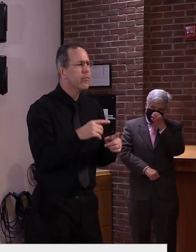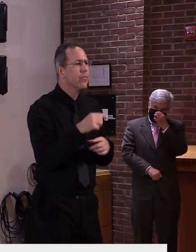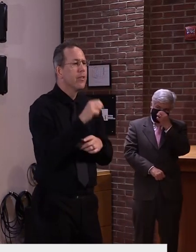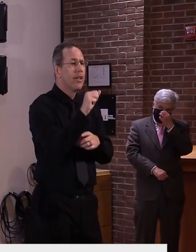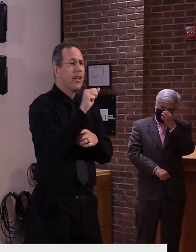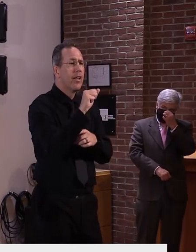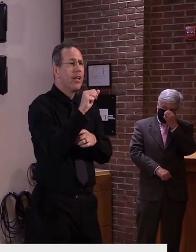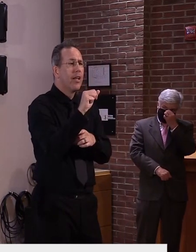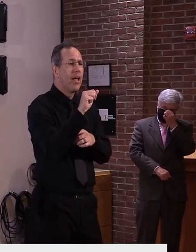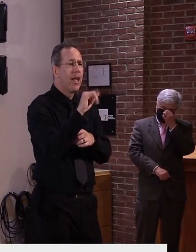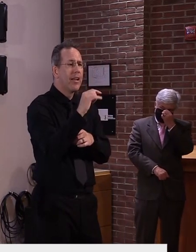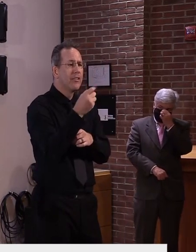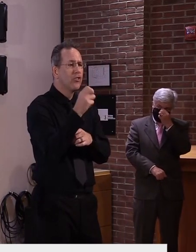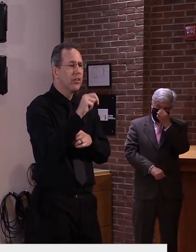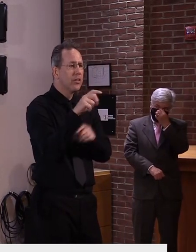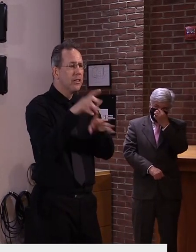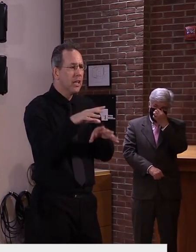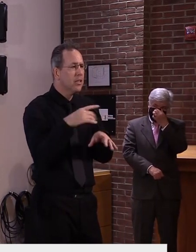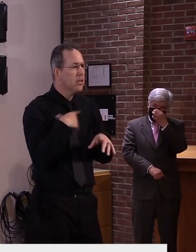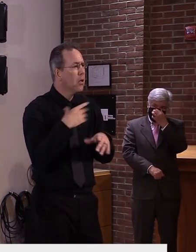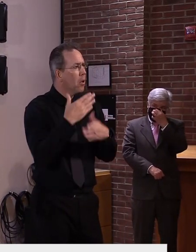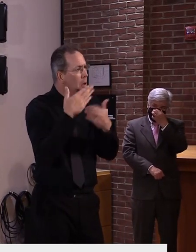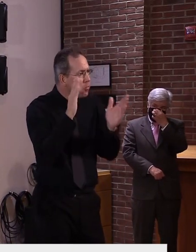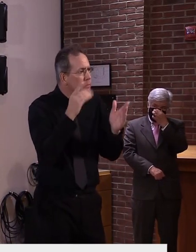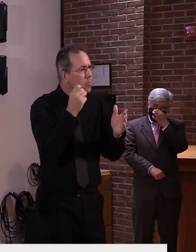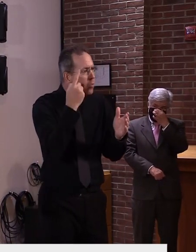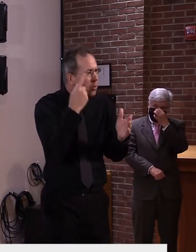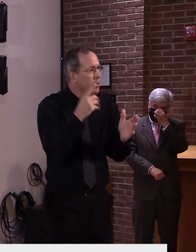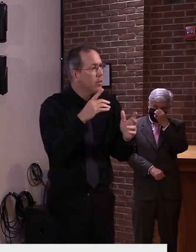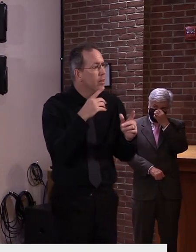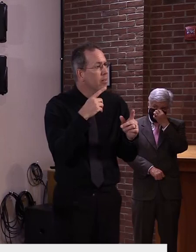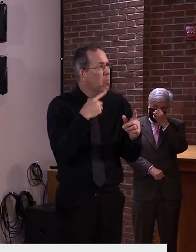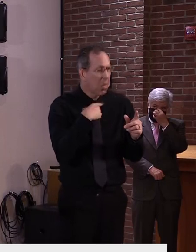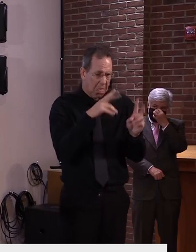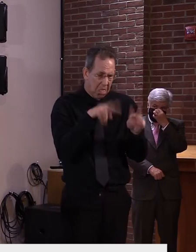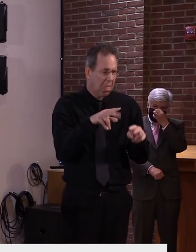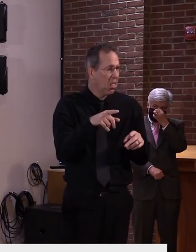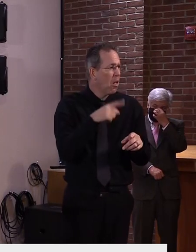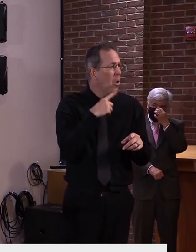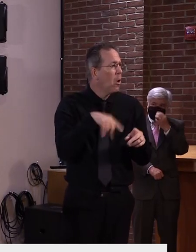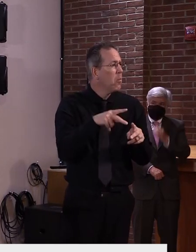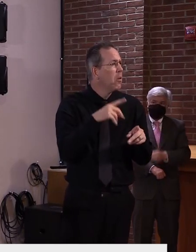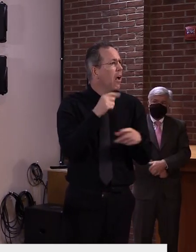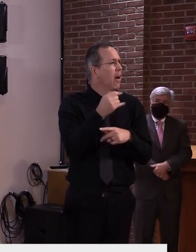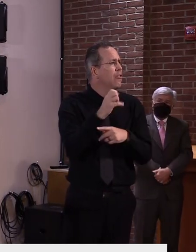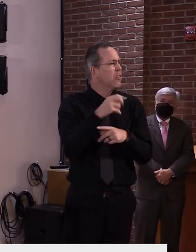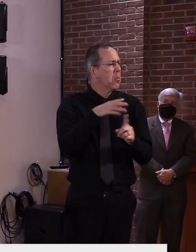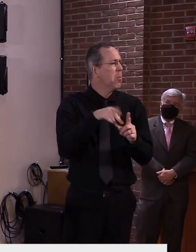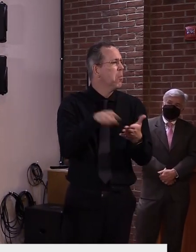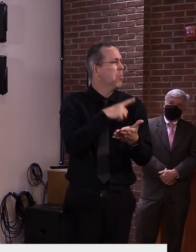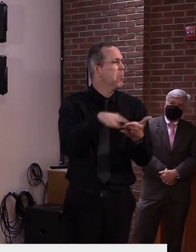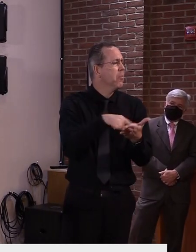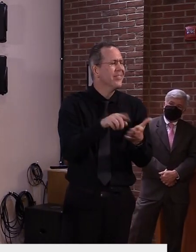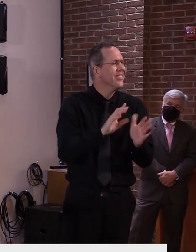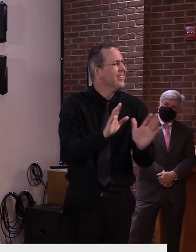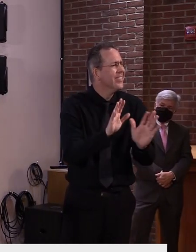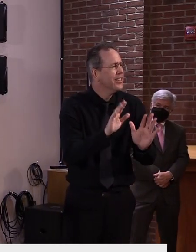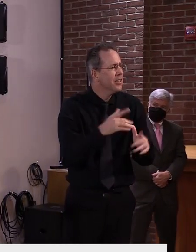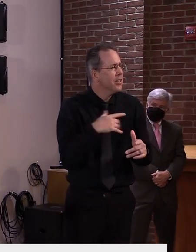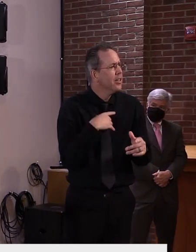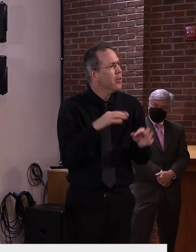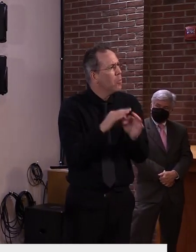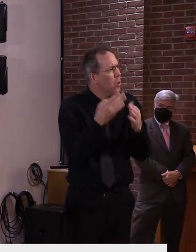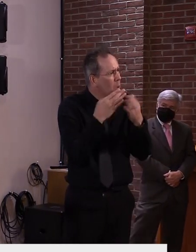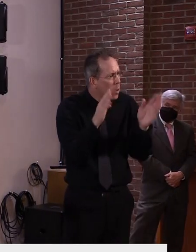to come away from this thinking the door is closed on antigen testing, because there will be a solution to what's gone